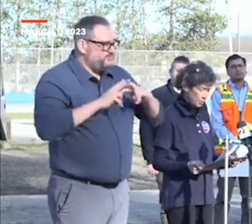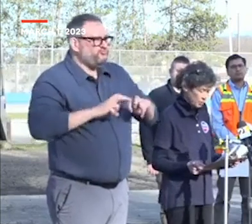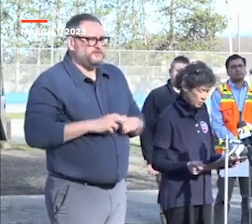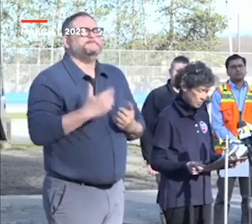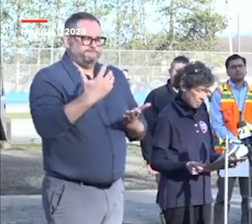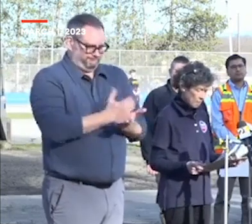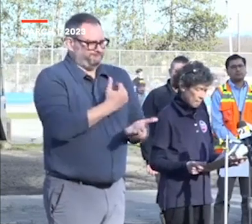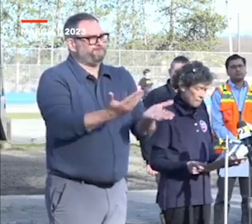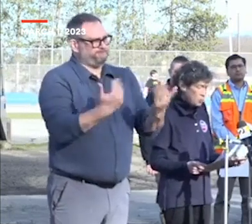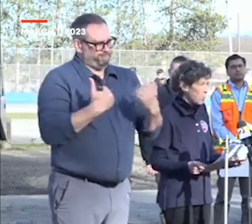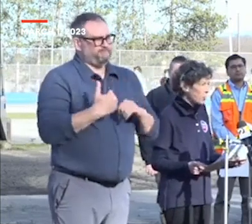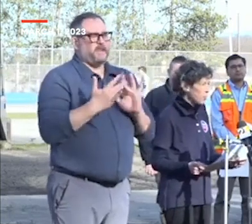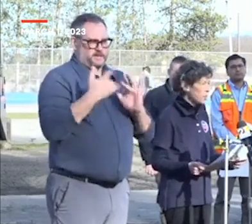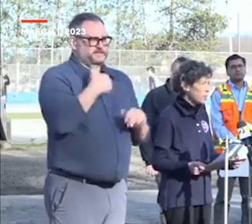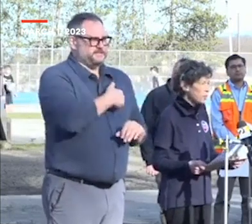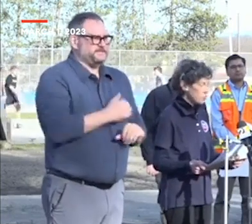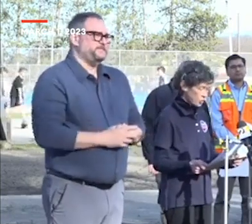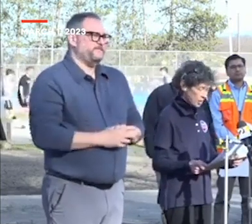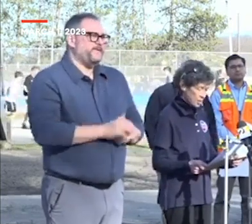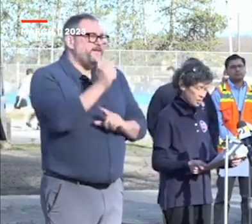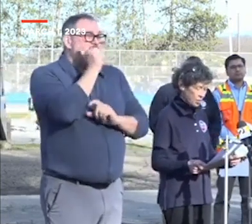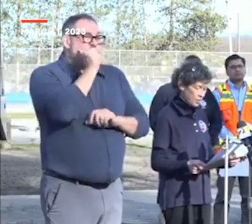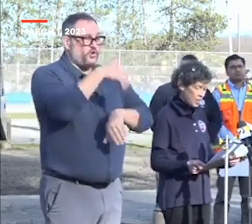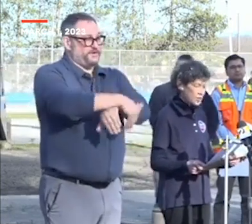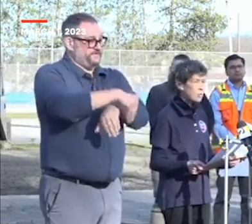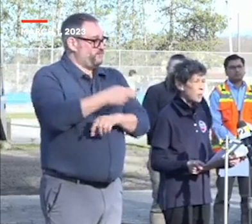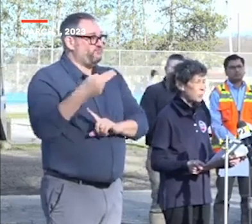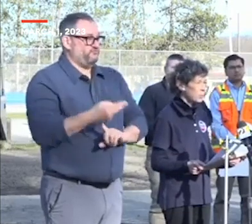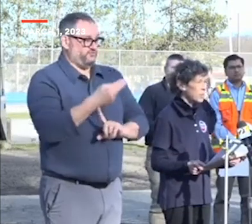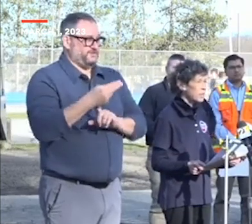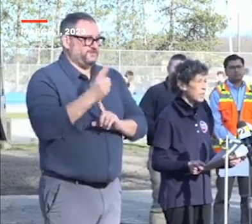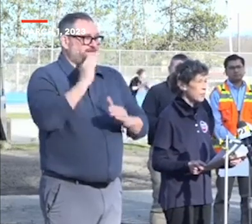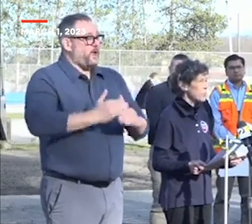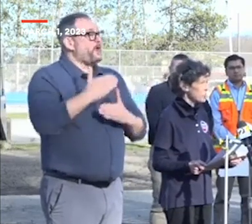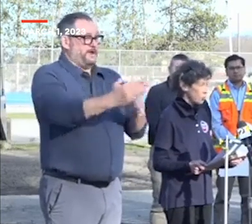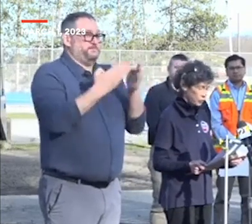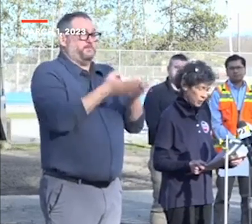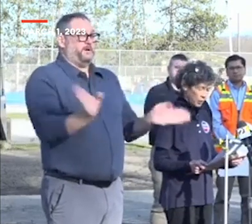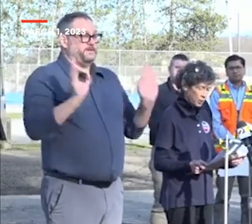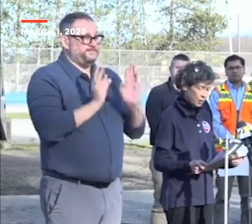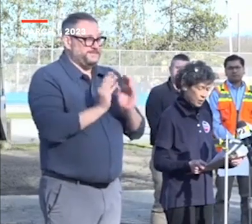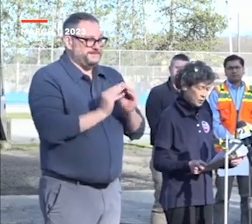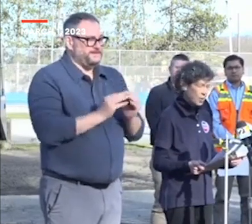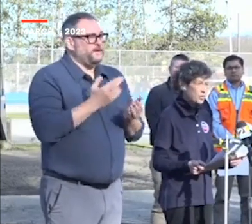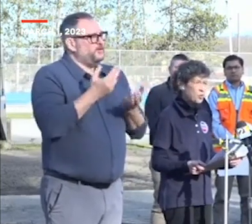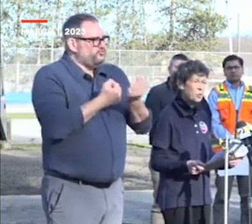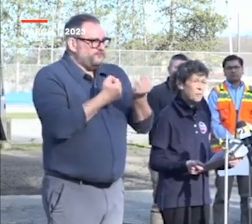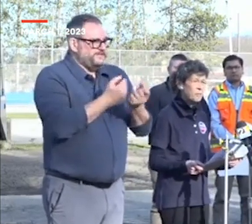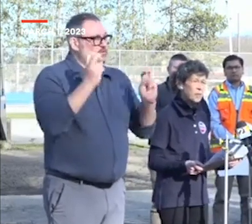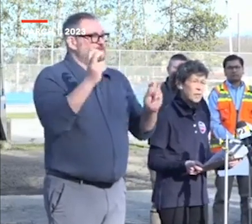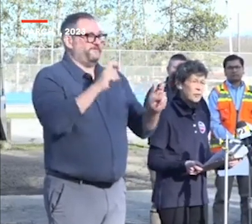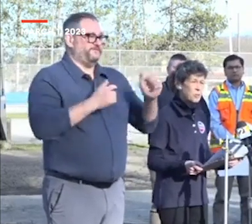touch with us. Tomorrow evening, Thursday, is our next public meeting and resource fair at the high